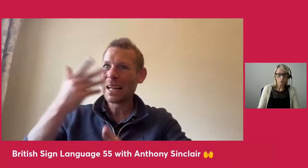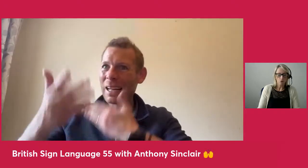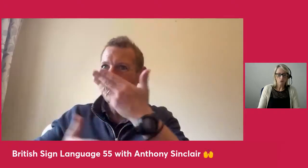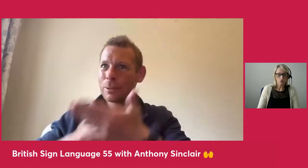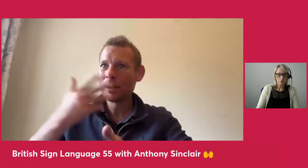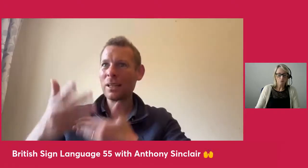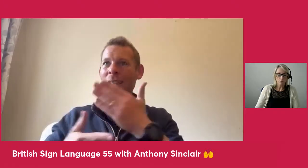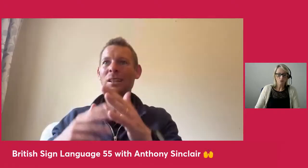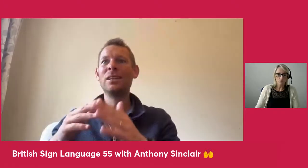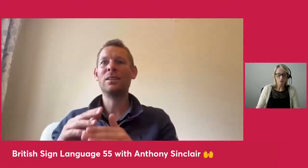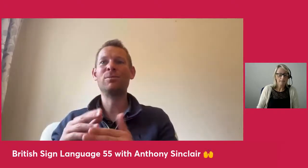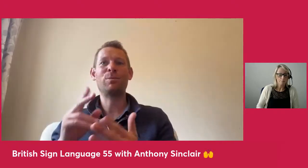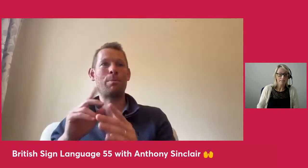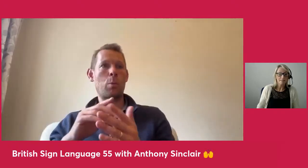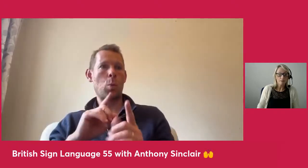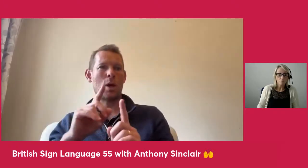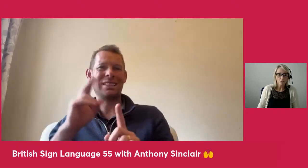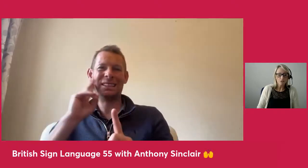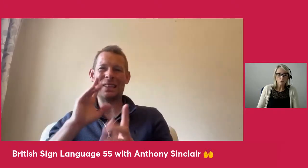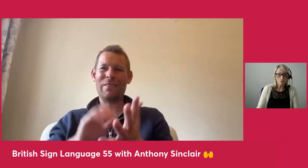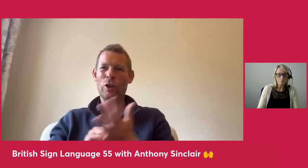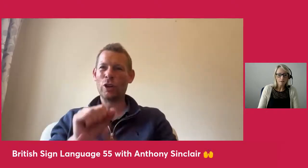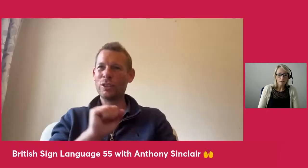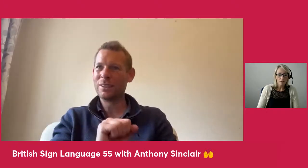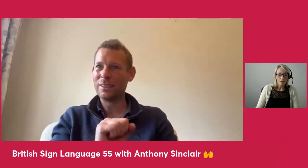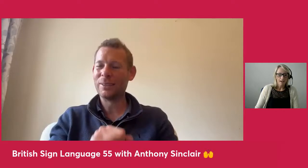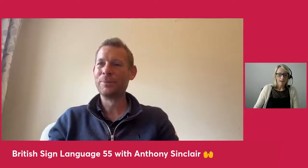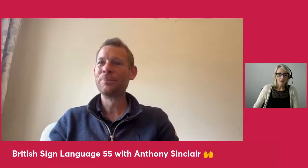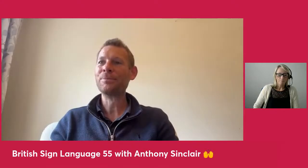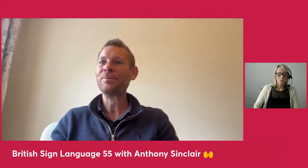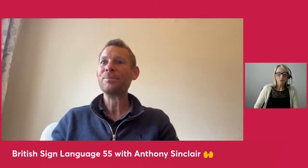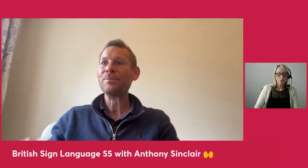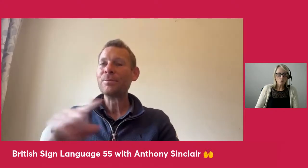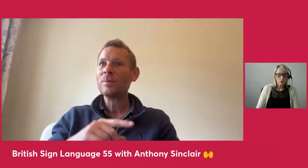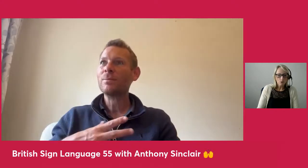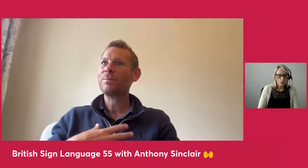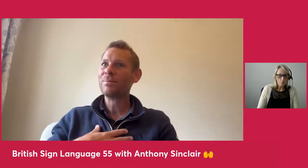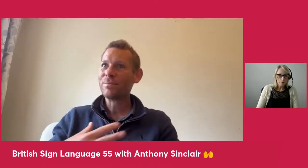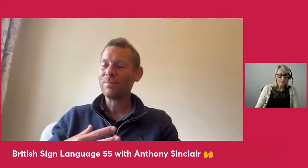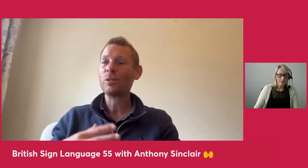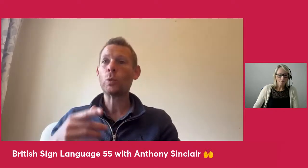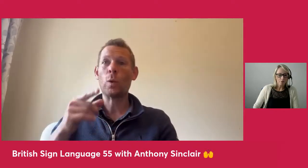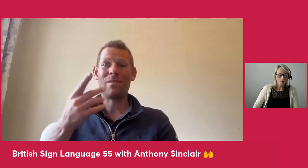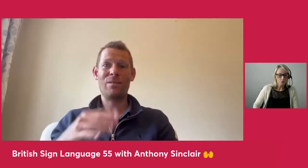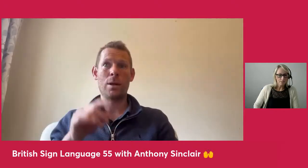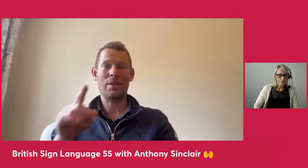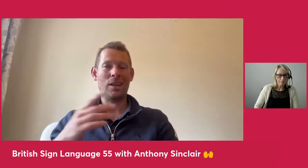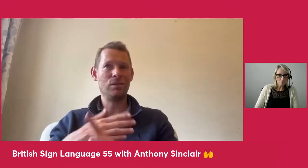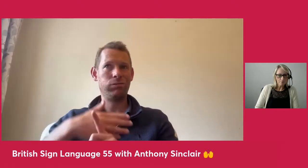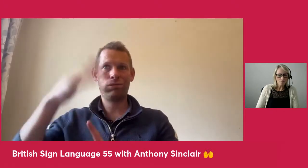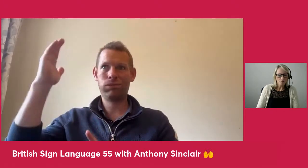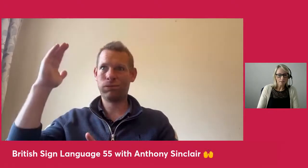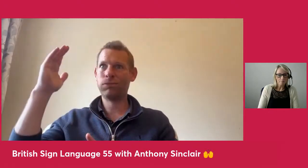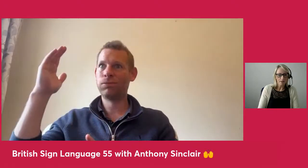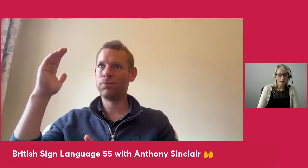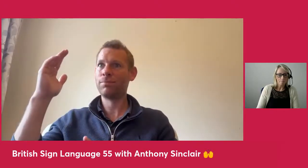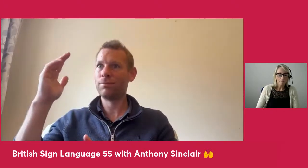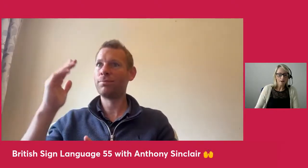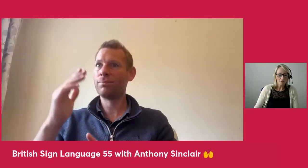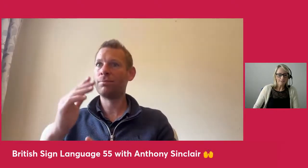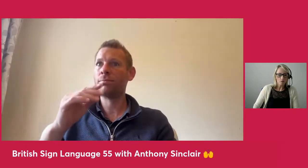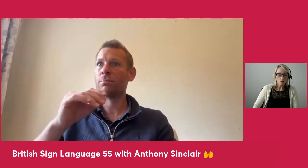if you want to sort of just explain something to them. So we talked a lot about deaf culture, which I think made a really